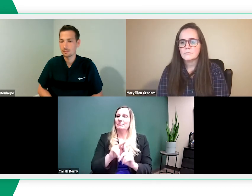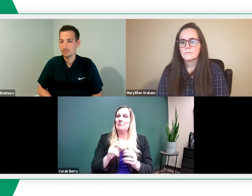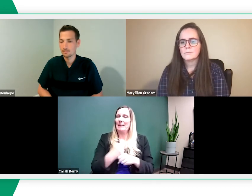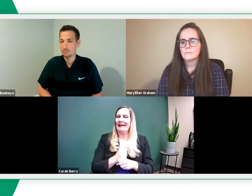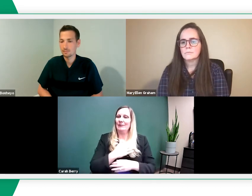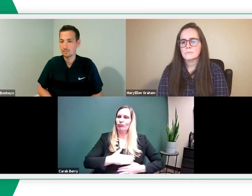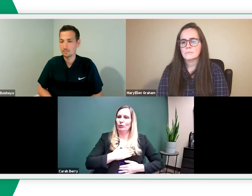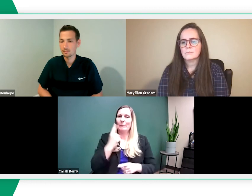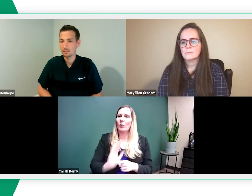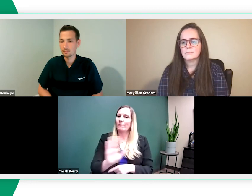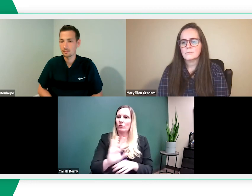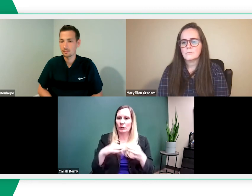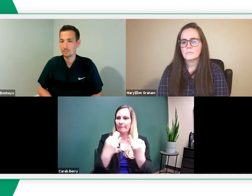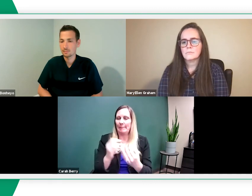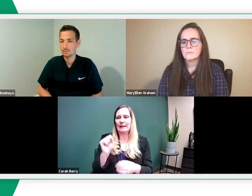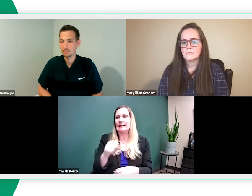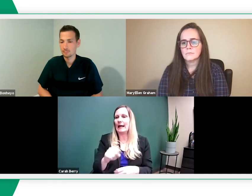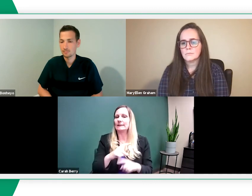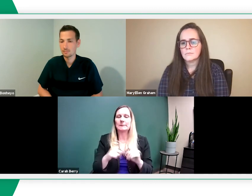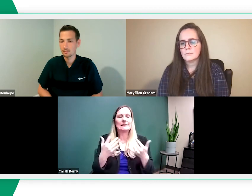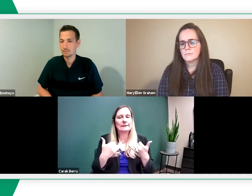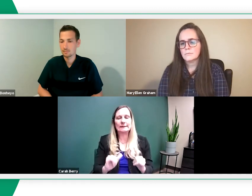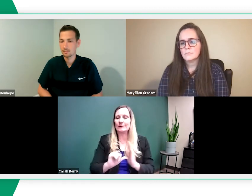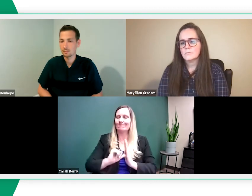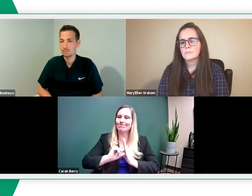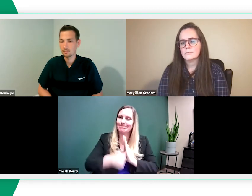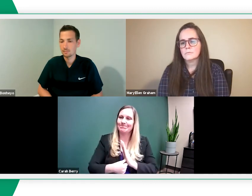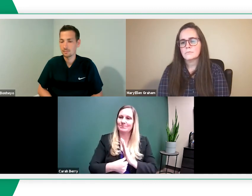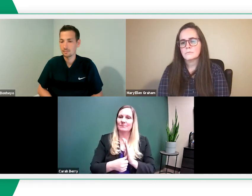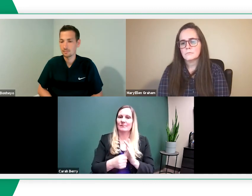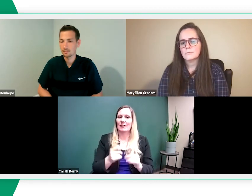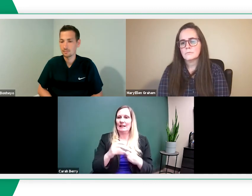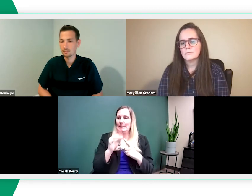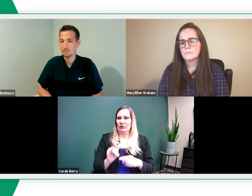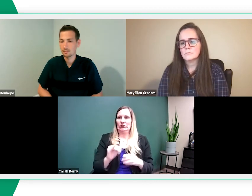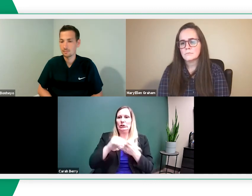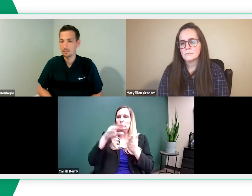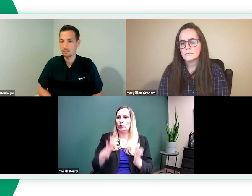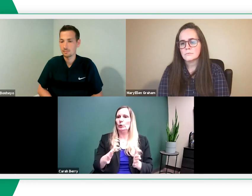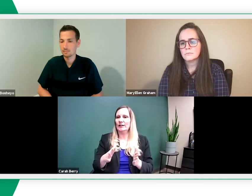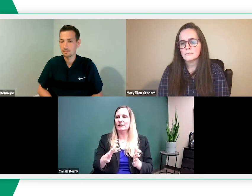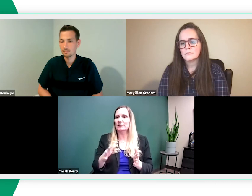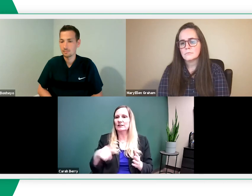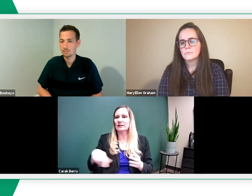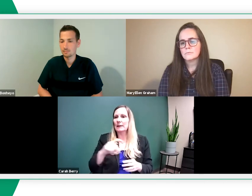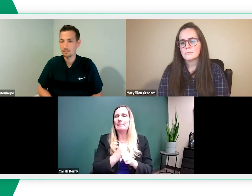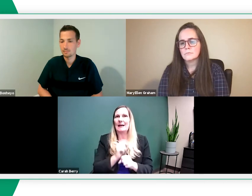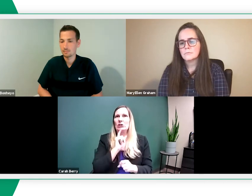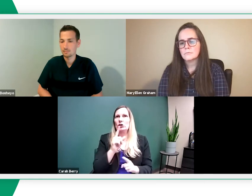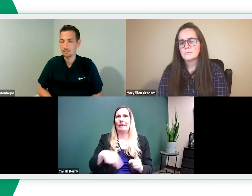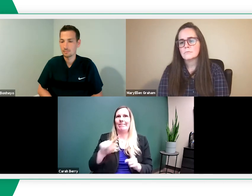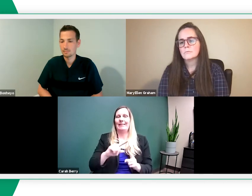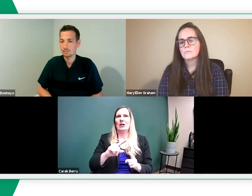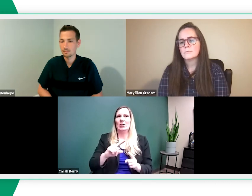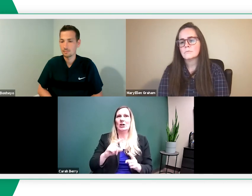whatever. So really, uh, for the participation of entertainment for your family, that's fine. But again,